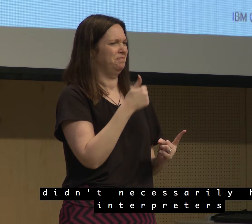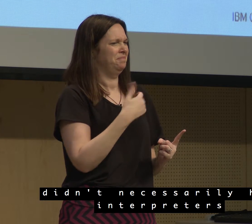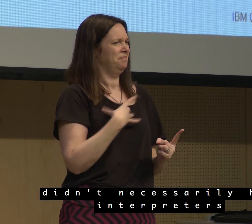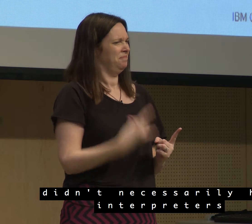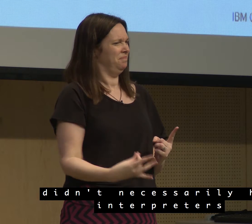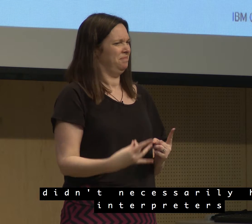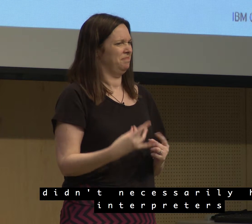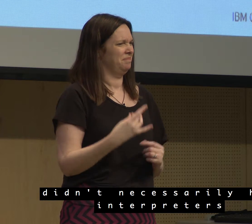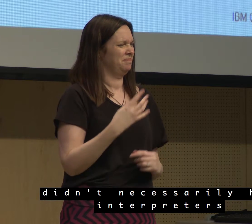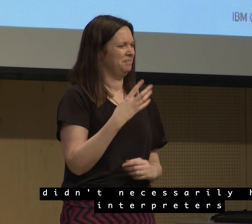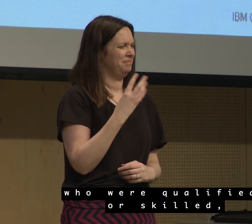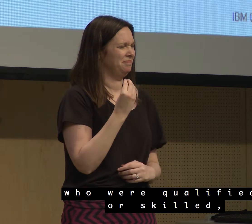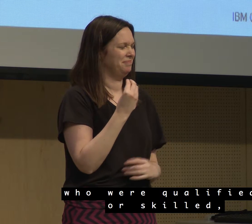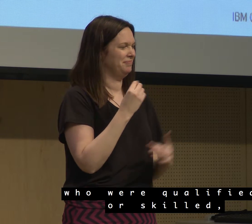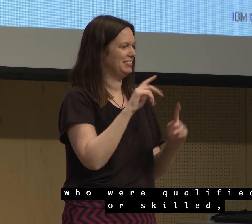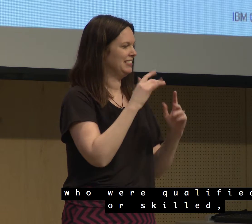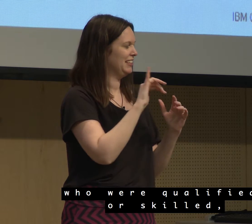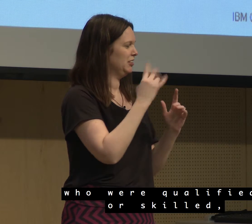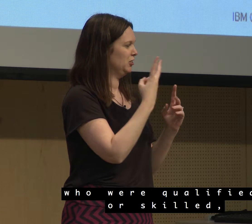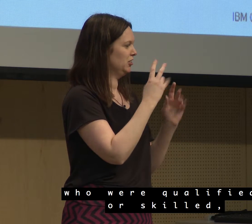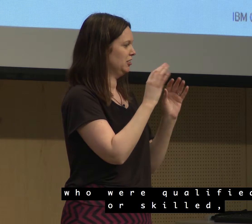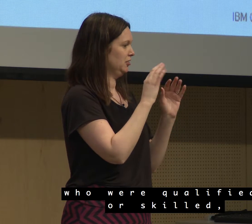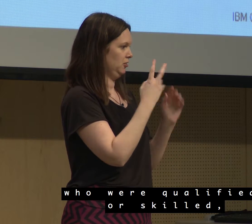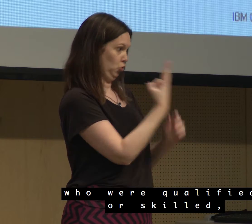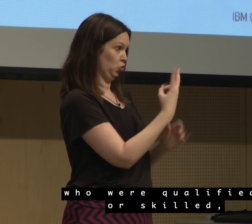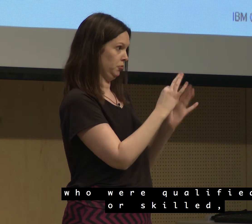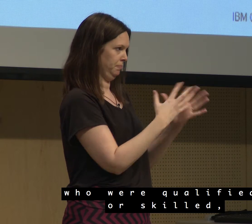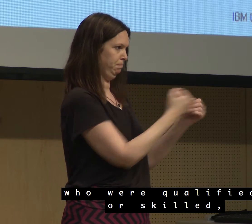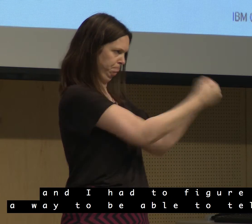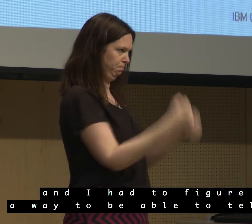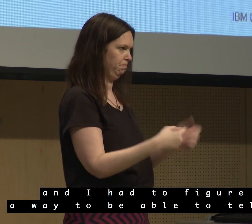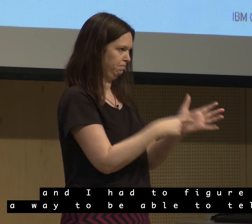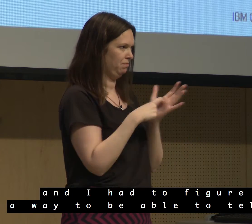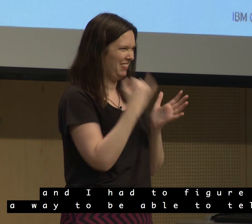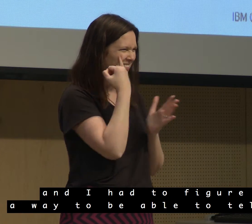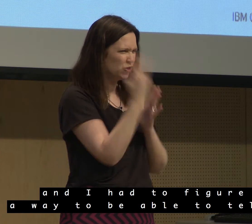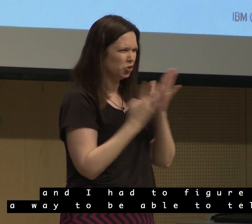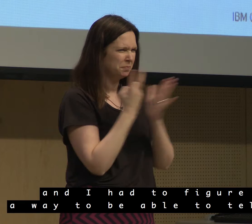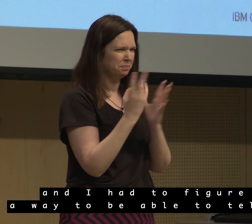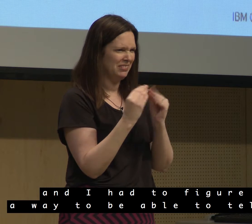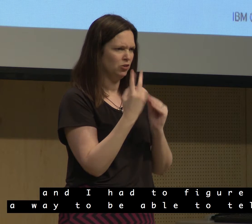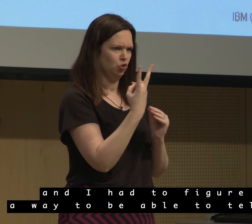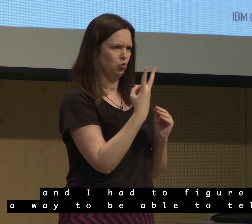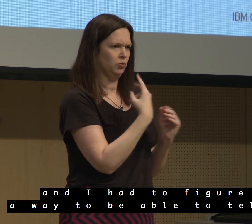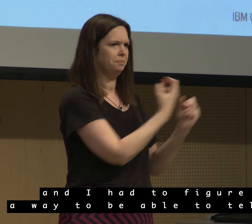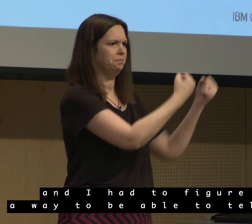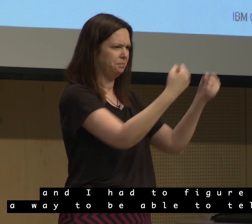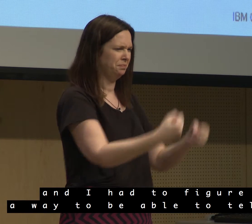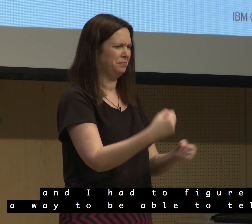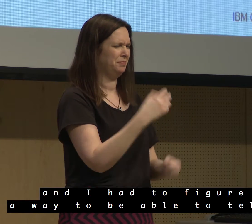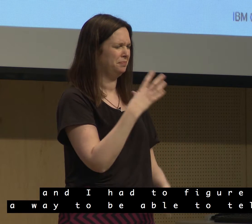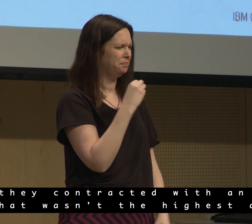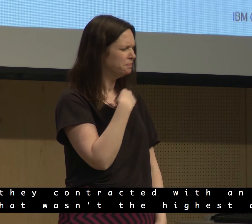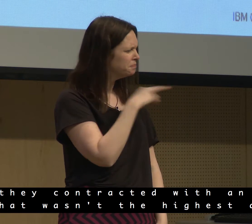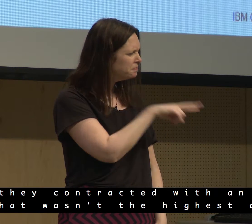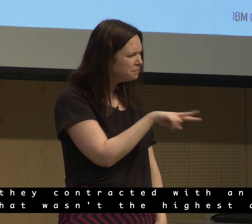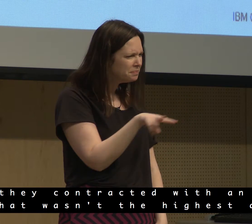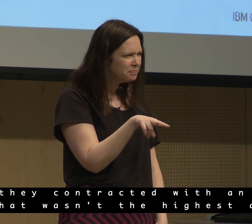didn't necessarily have interpreters who were qualified or skilled. And I had to figure out a way to be able to tell IBM they contracted with